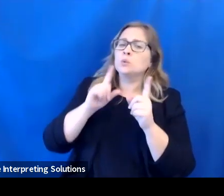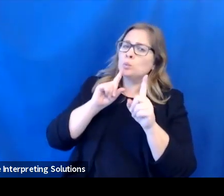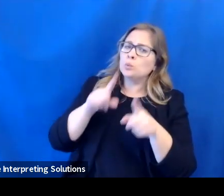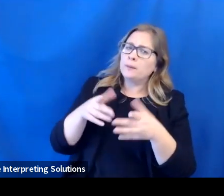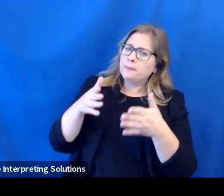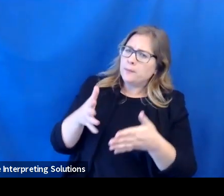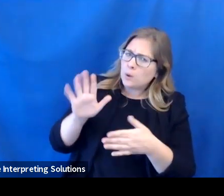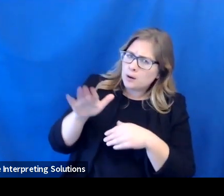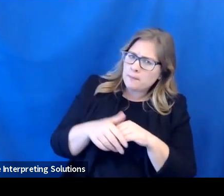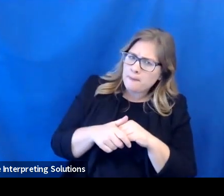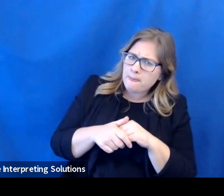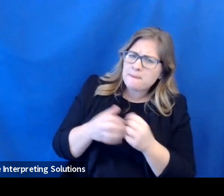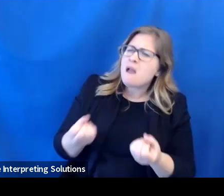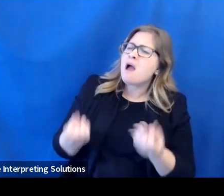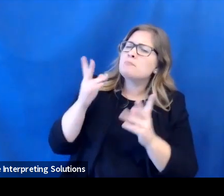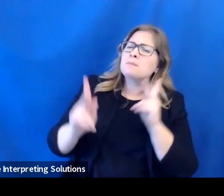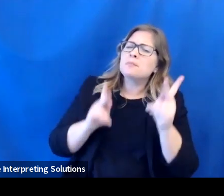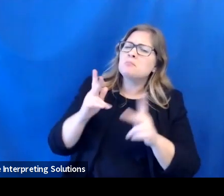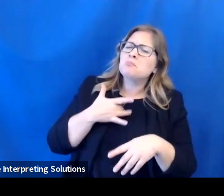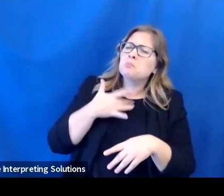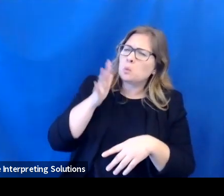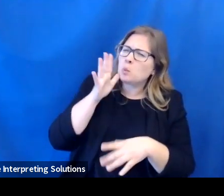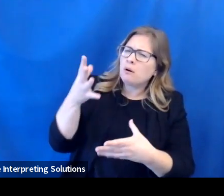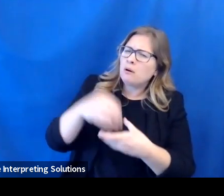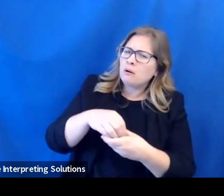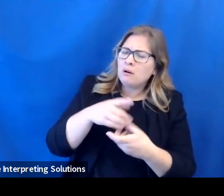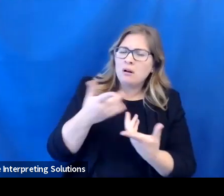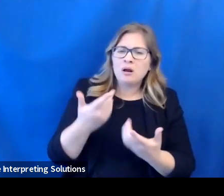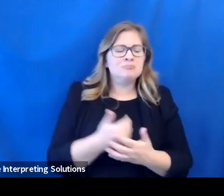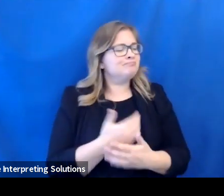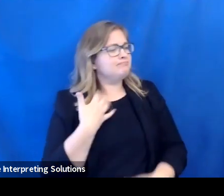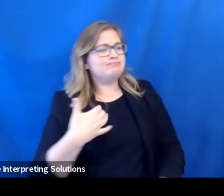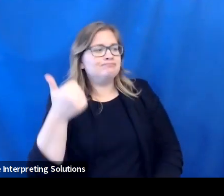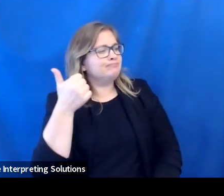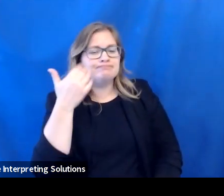I don't have that off the top of my head. We can probably try to get you an estimate of